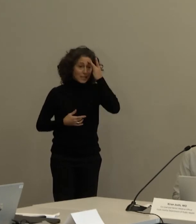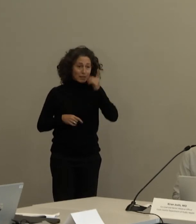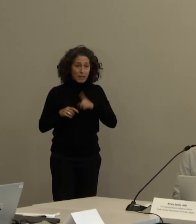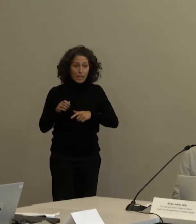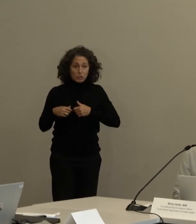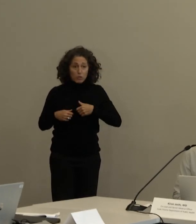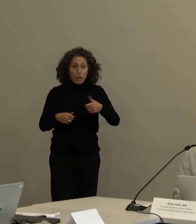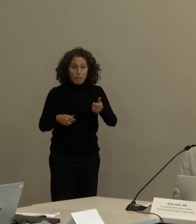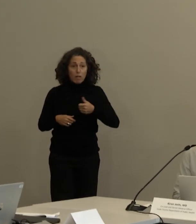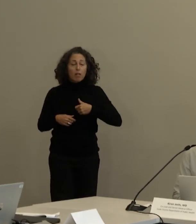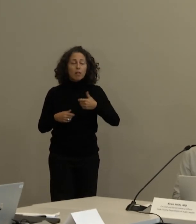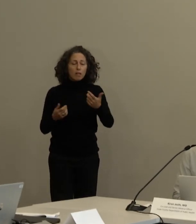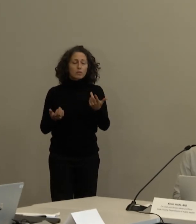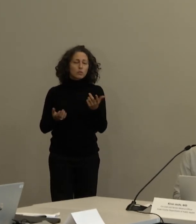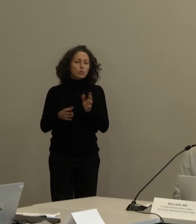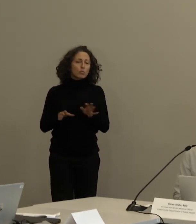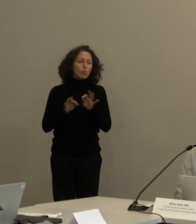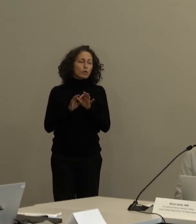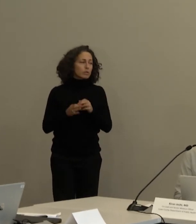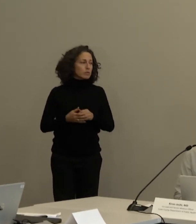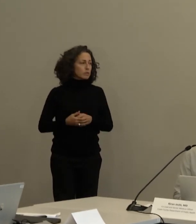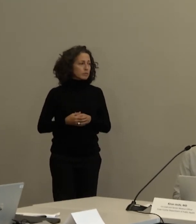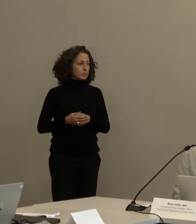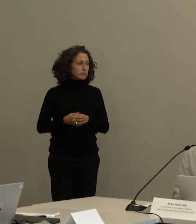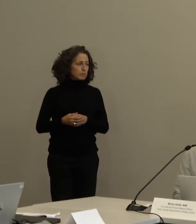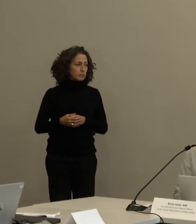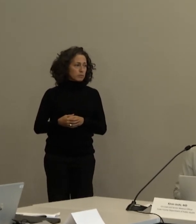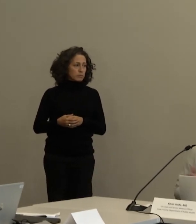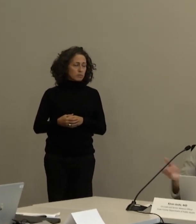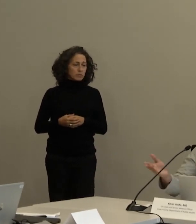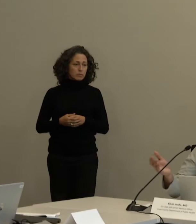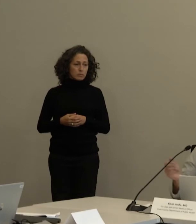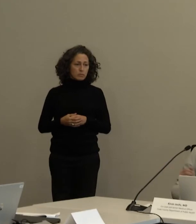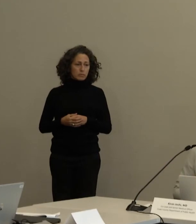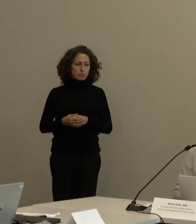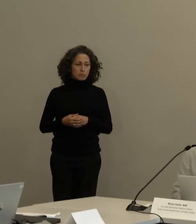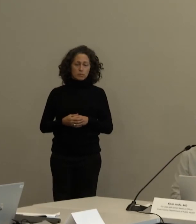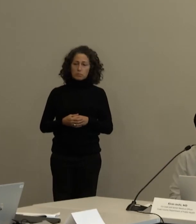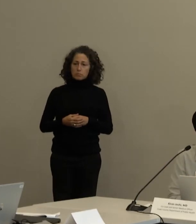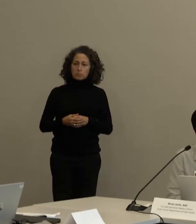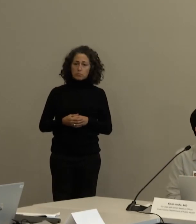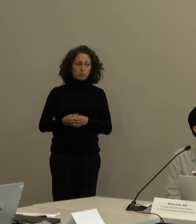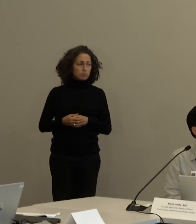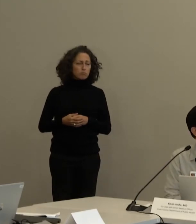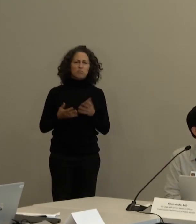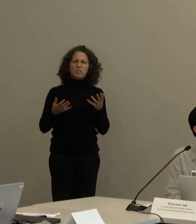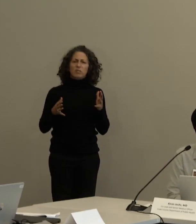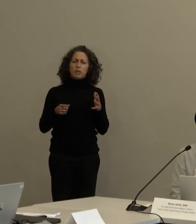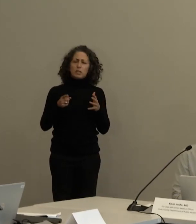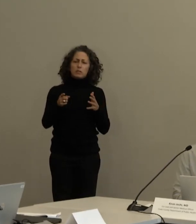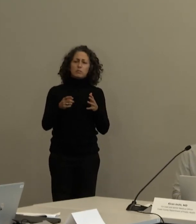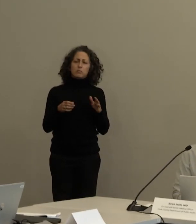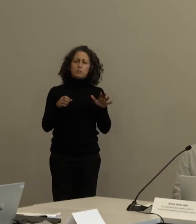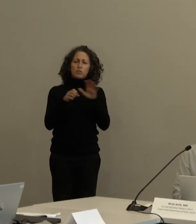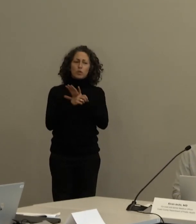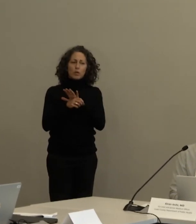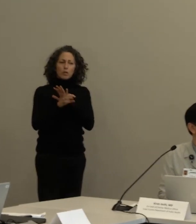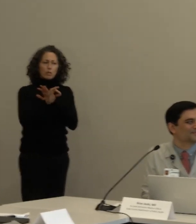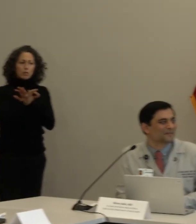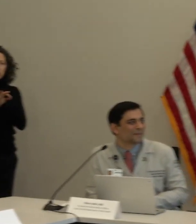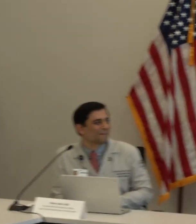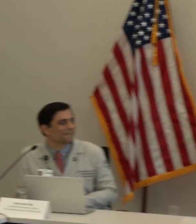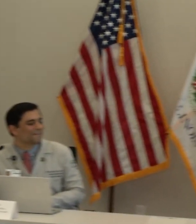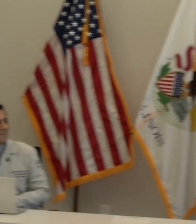travel. Dr. Joshi, did you want to add something? No, I think Dr. Rubin covered that. Thank you. You took your mask off. I thought you wanted to